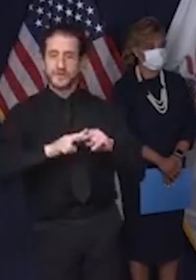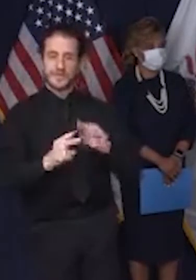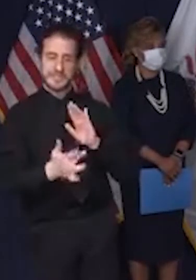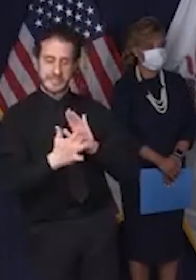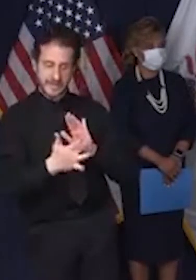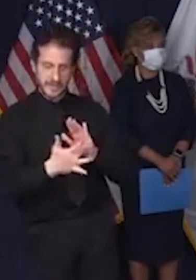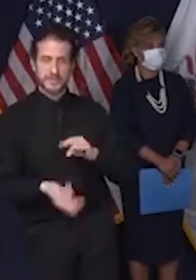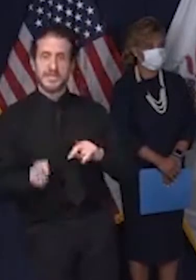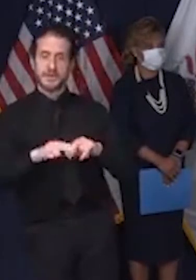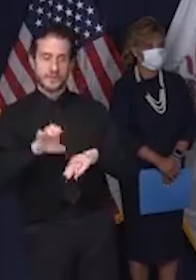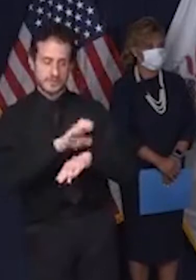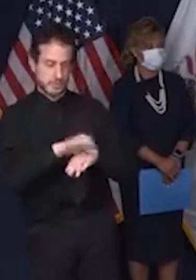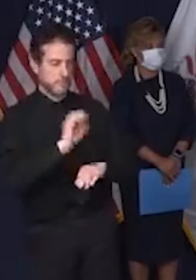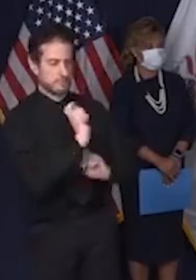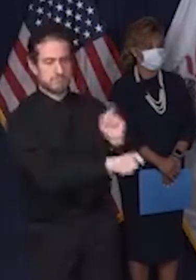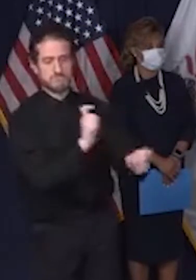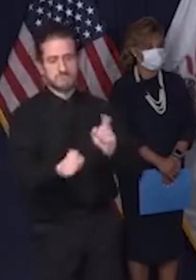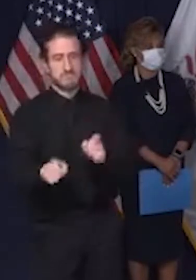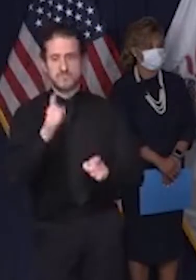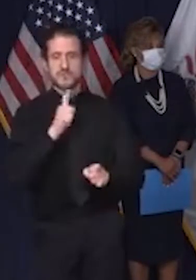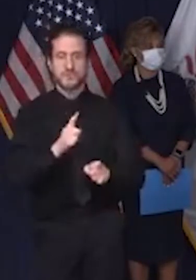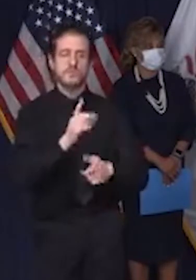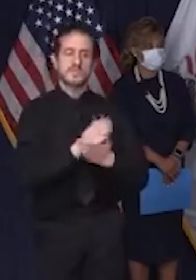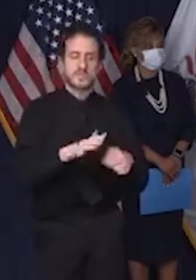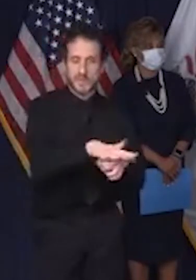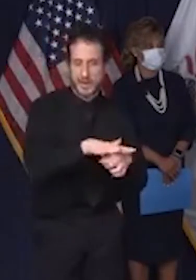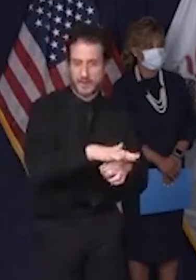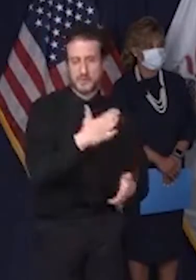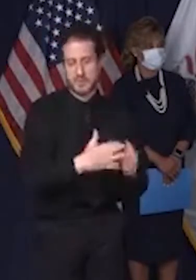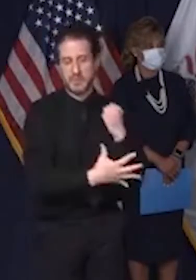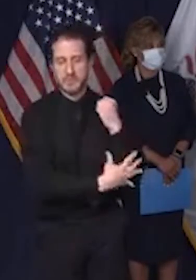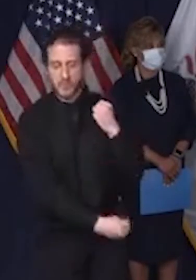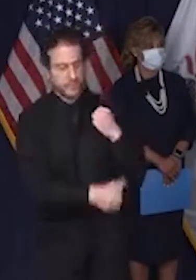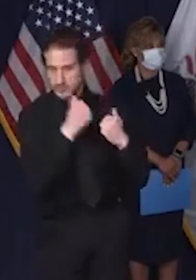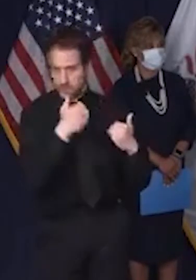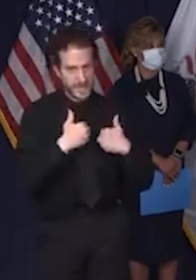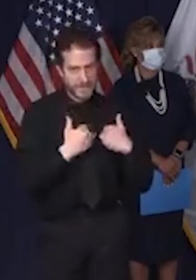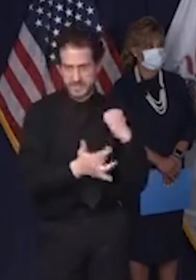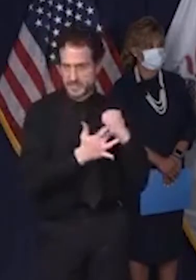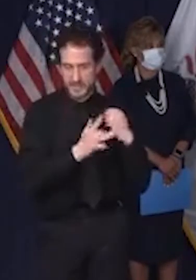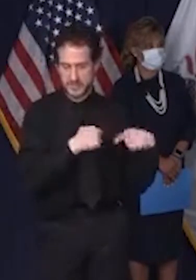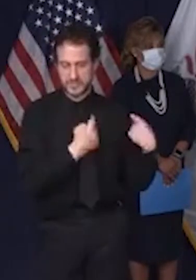least resourced districts, and we encourage school districts to